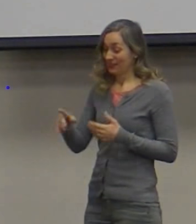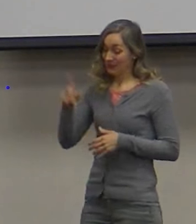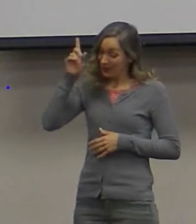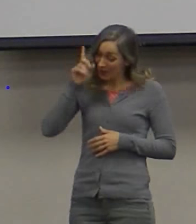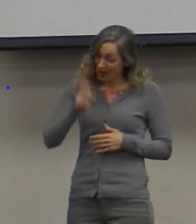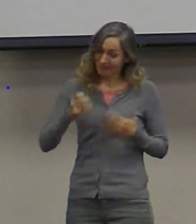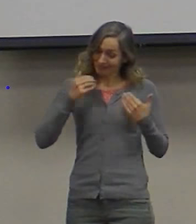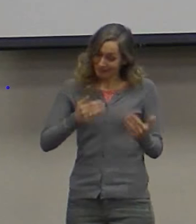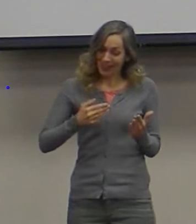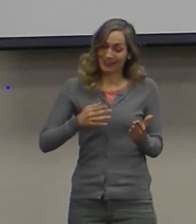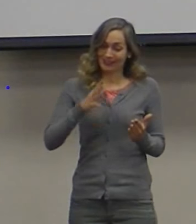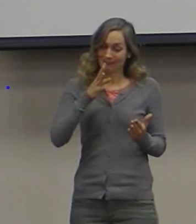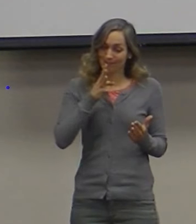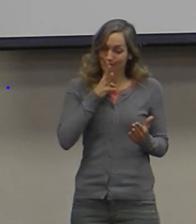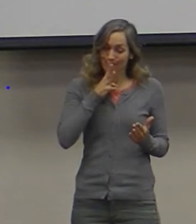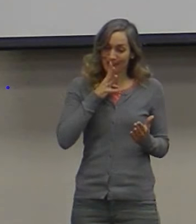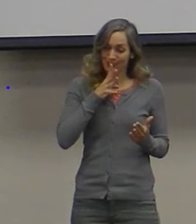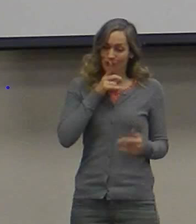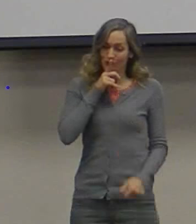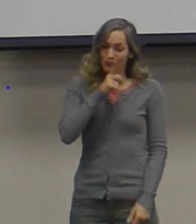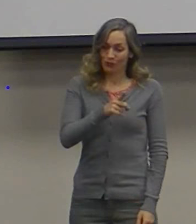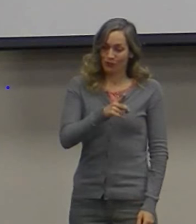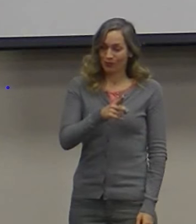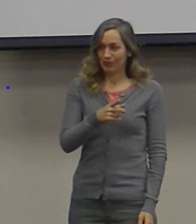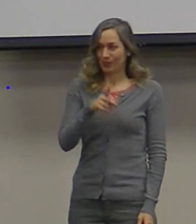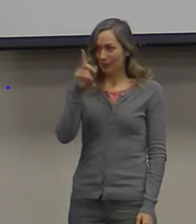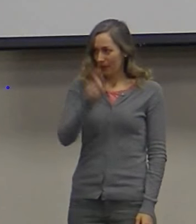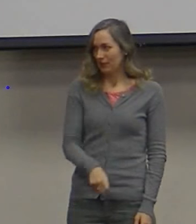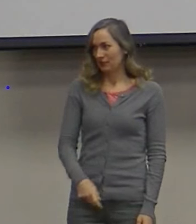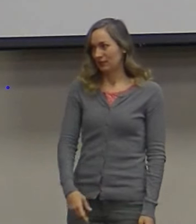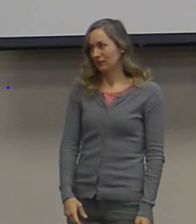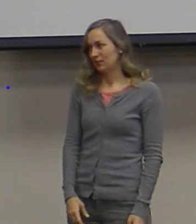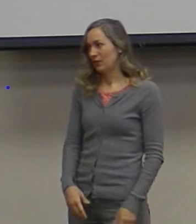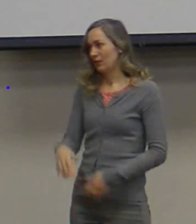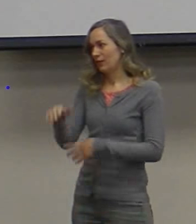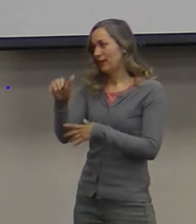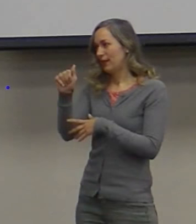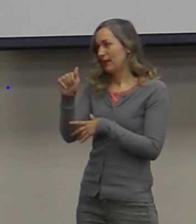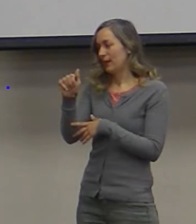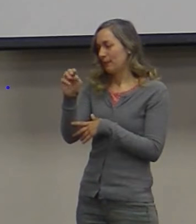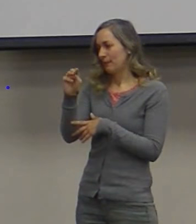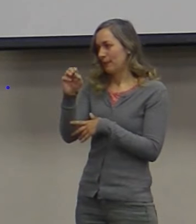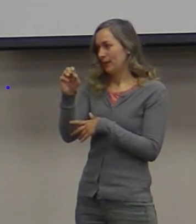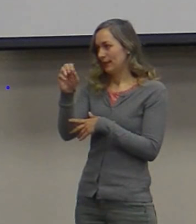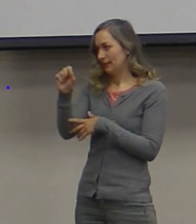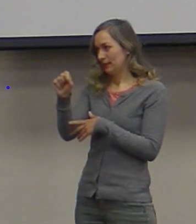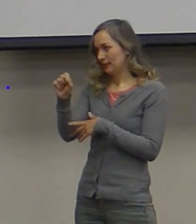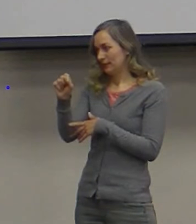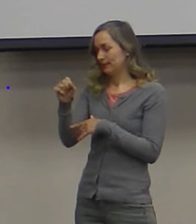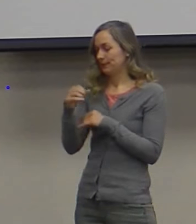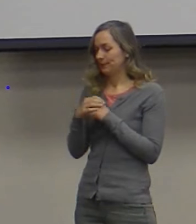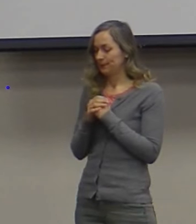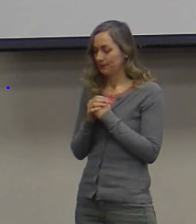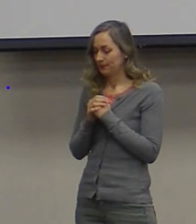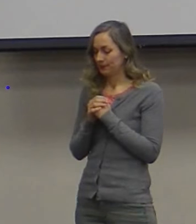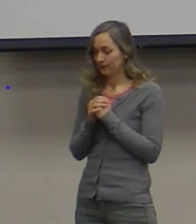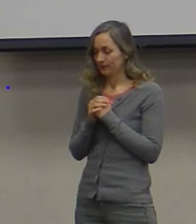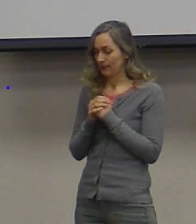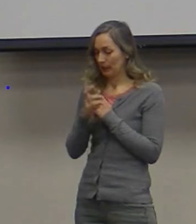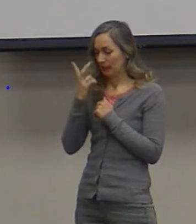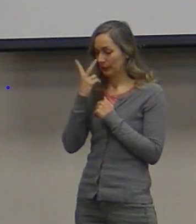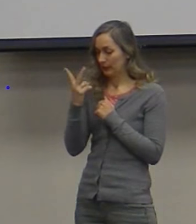In chapter 7 of Amos, that opposition finally has a face. And it's in the form of a priest